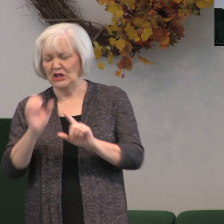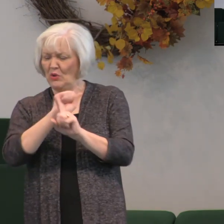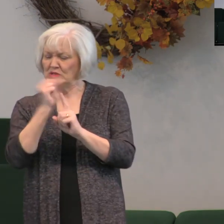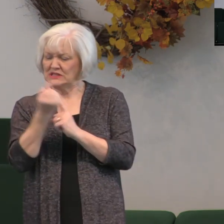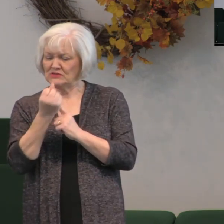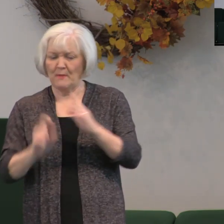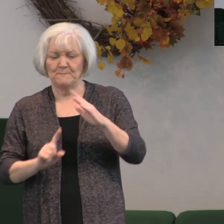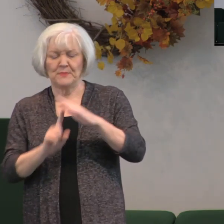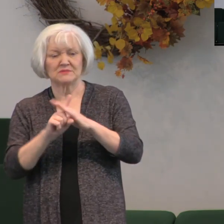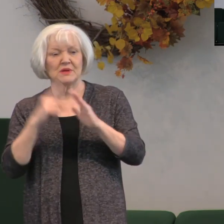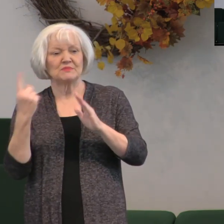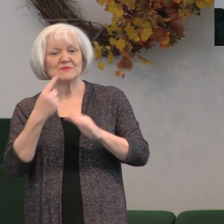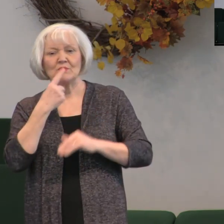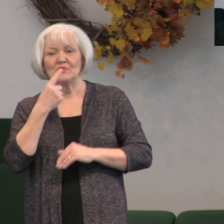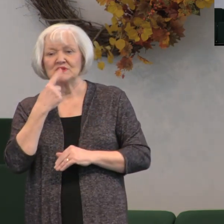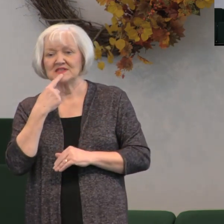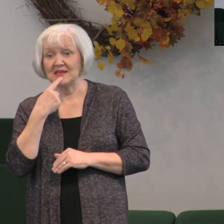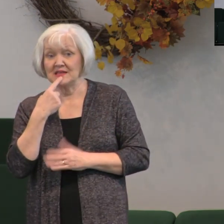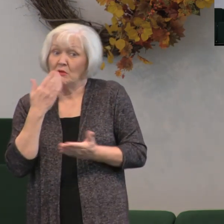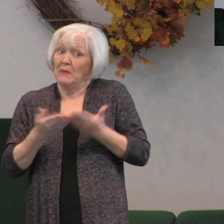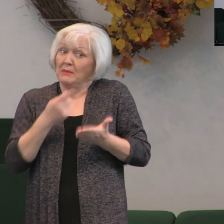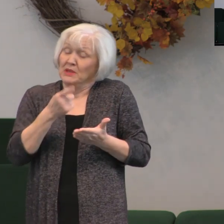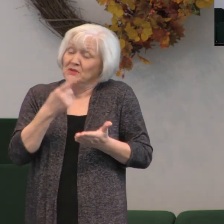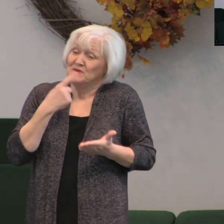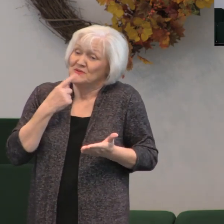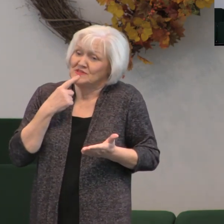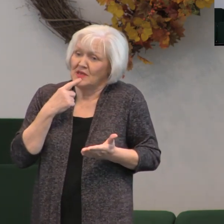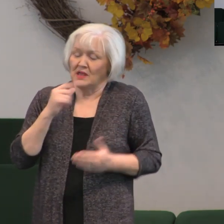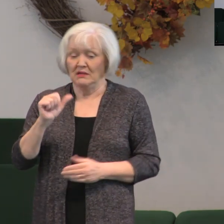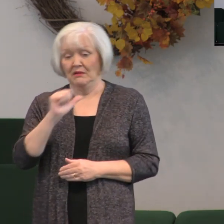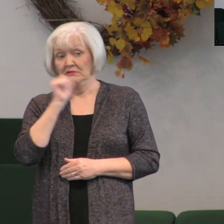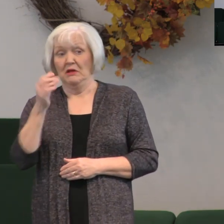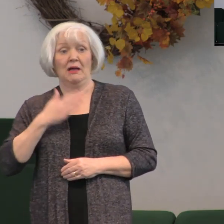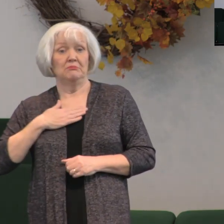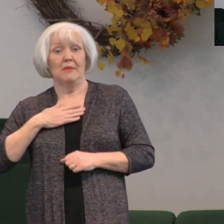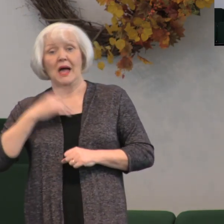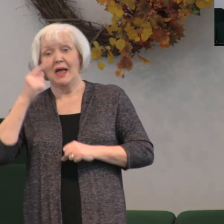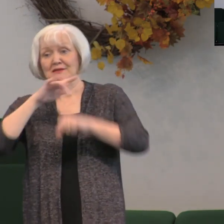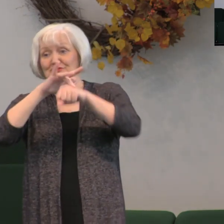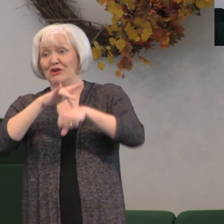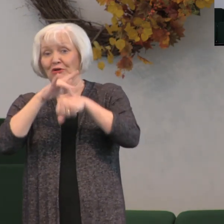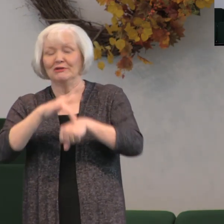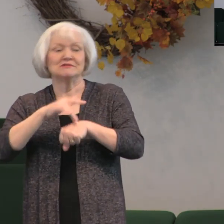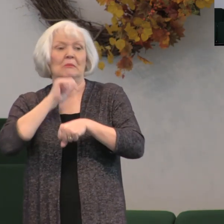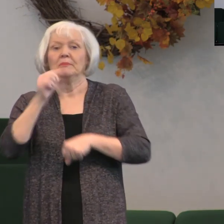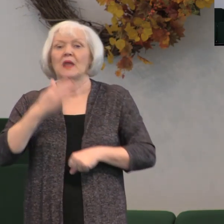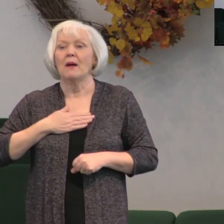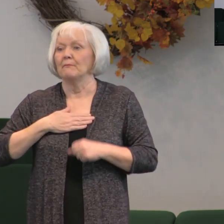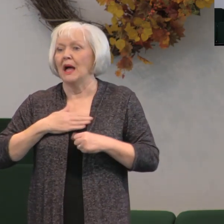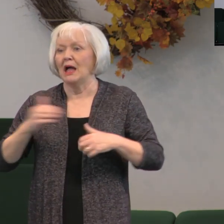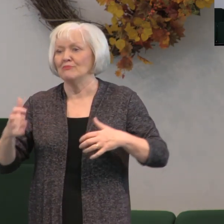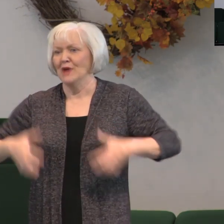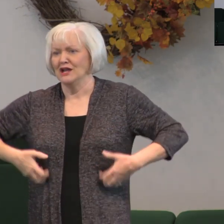arises, somebody says, or you say, Hey, this is not my circus, and these are not my monkeys.